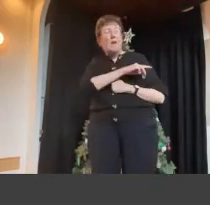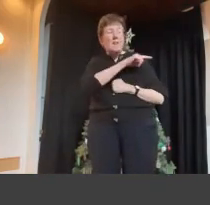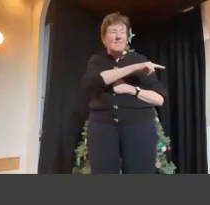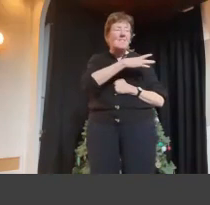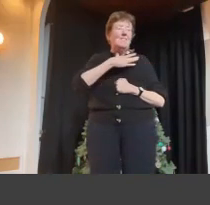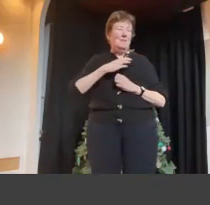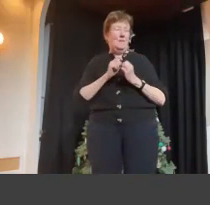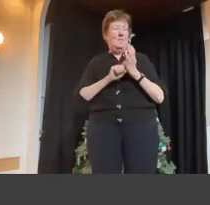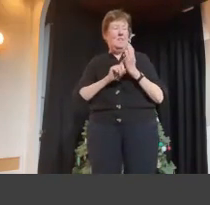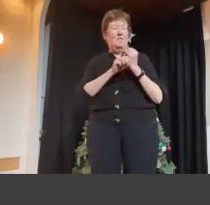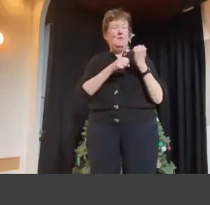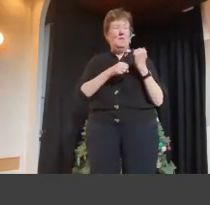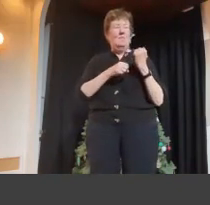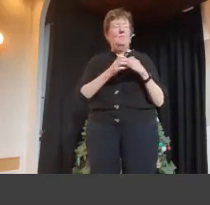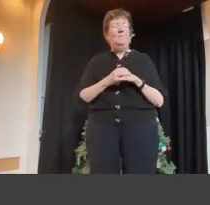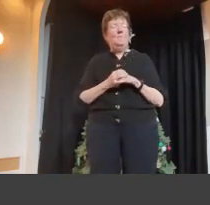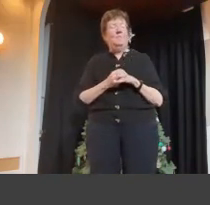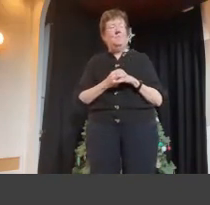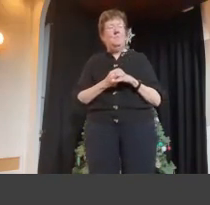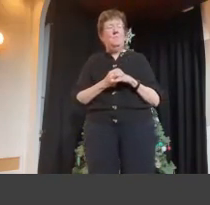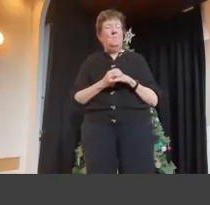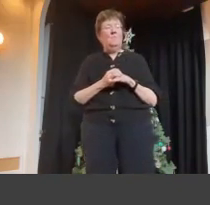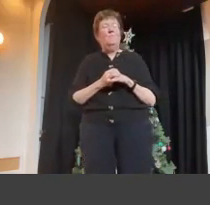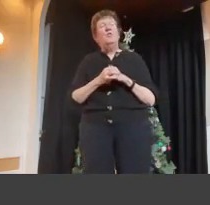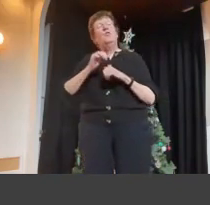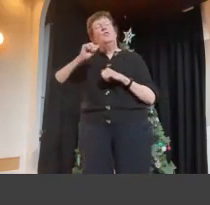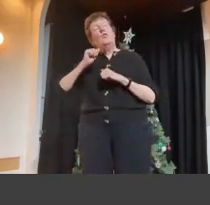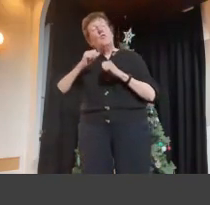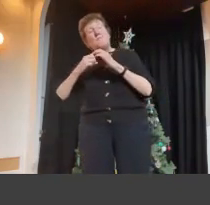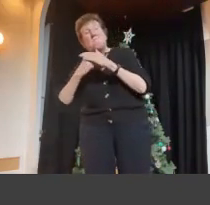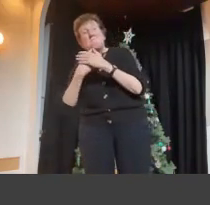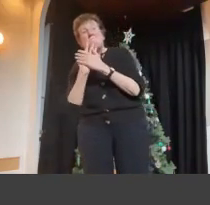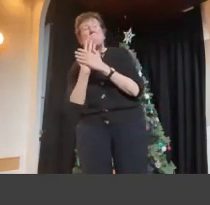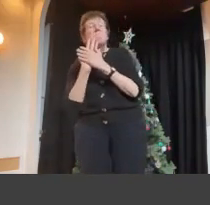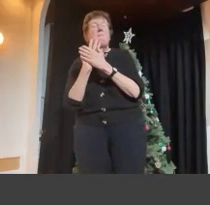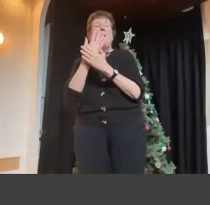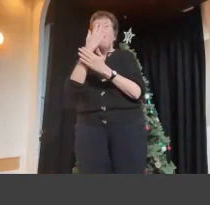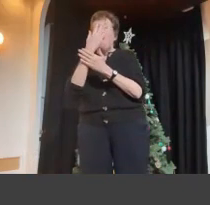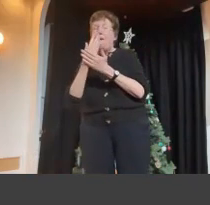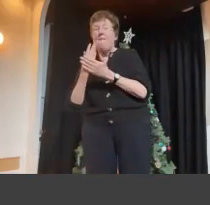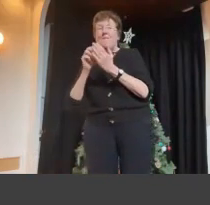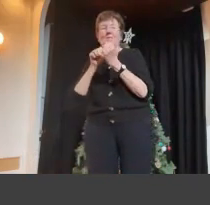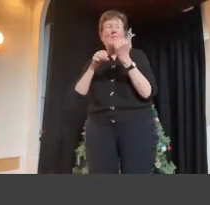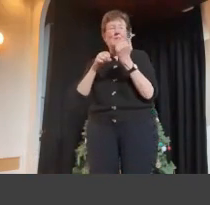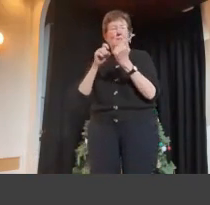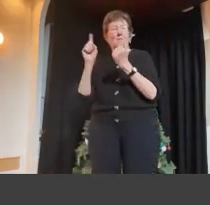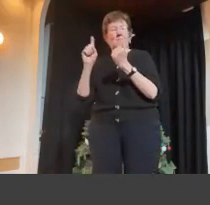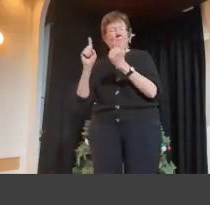We do need that BSL degree. Wales needs a BSL degree available for teachers. Scotland is developing